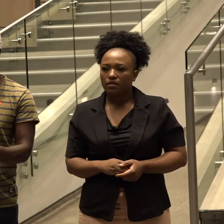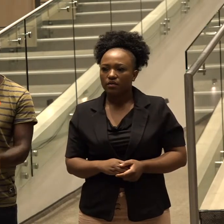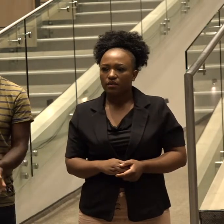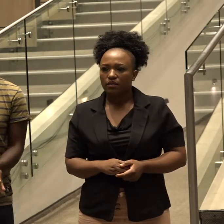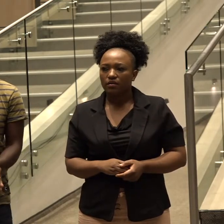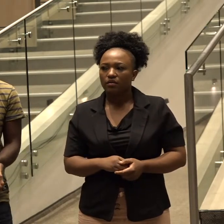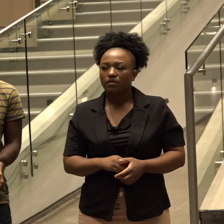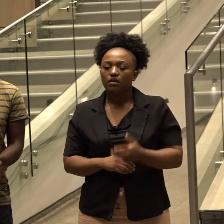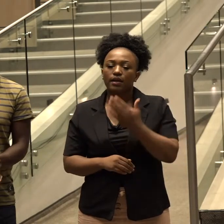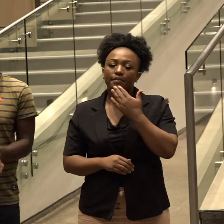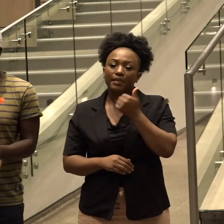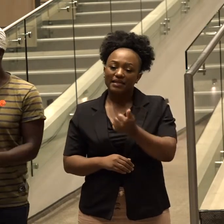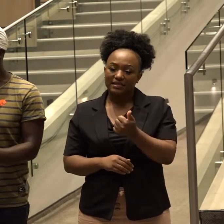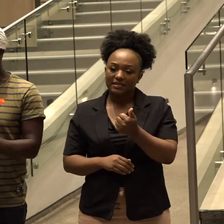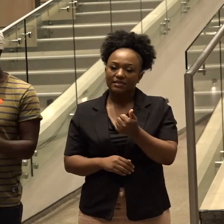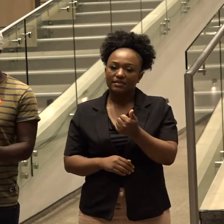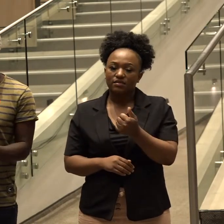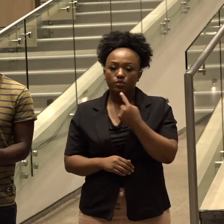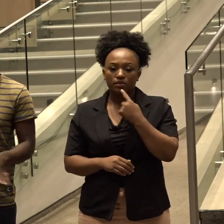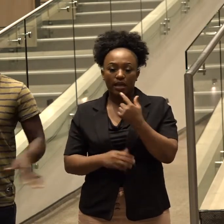so please